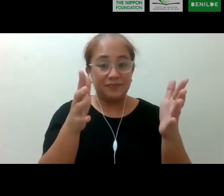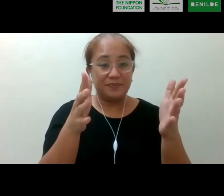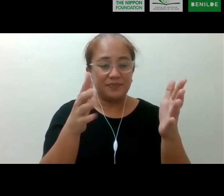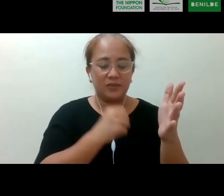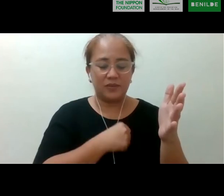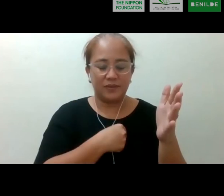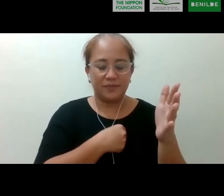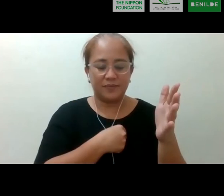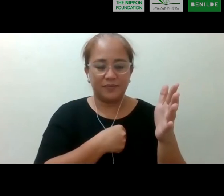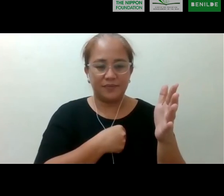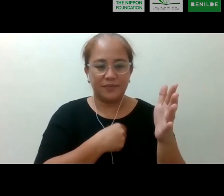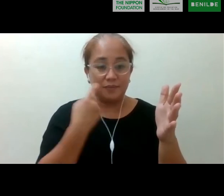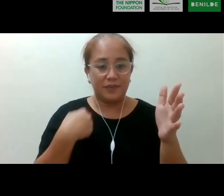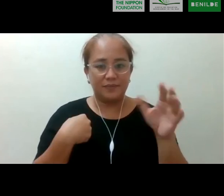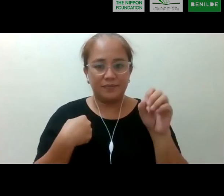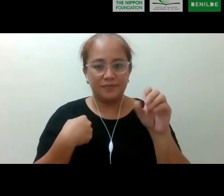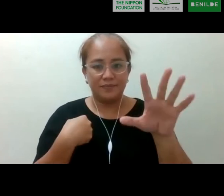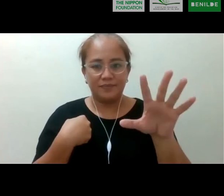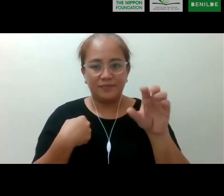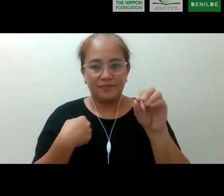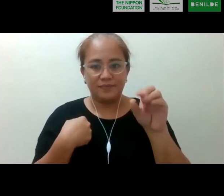sorry, I can't see it yet. All right.